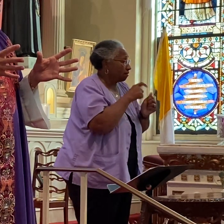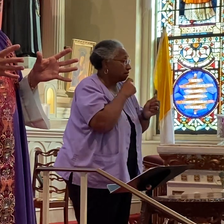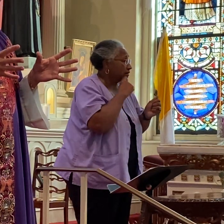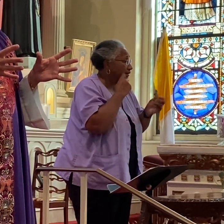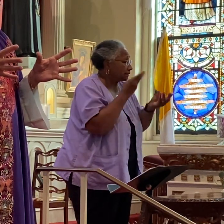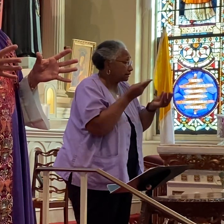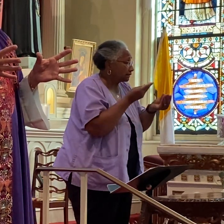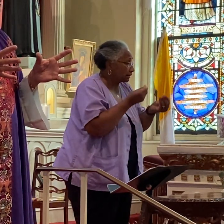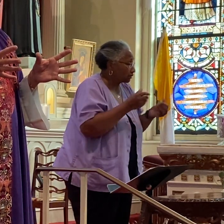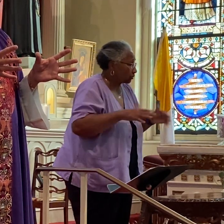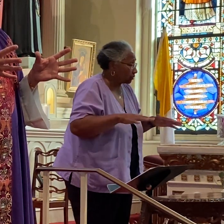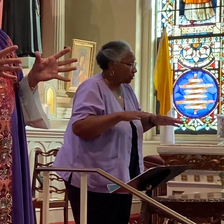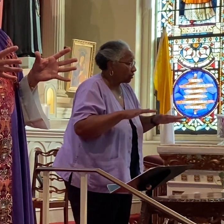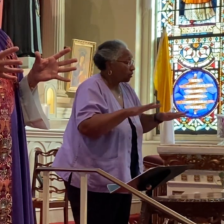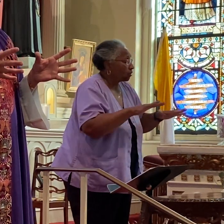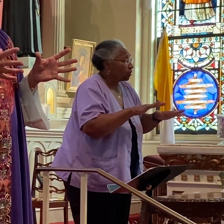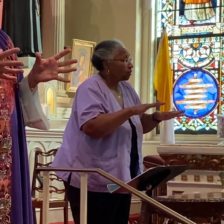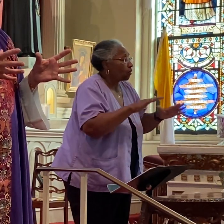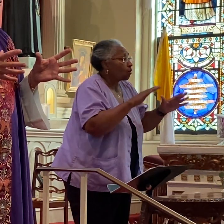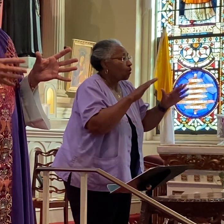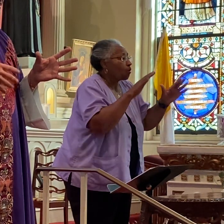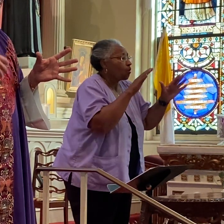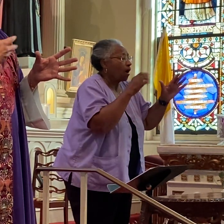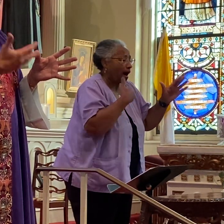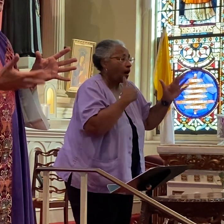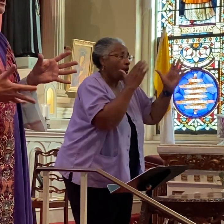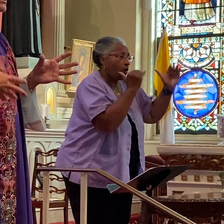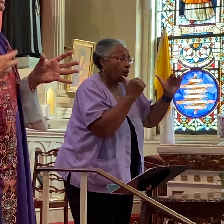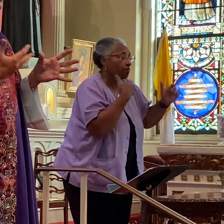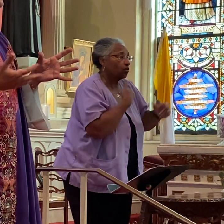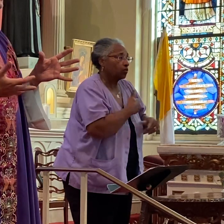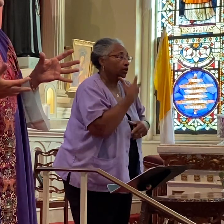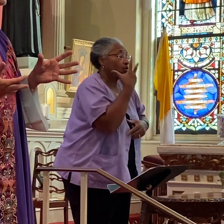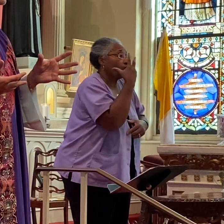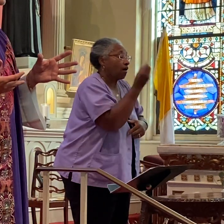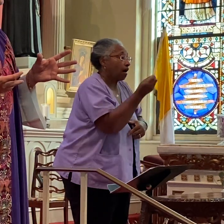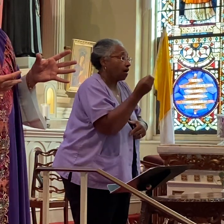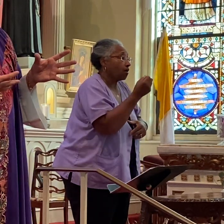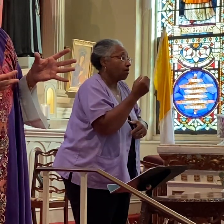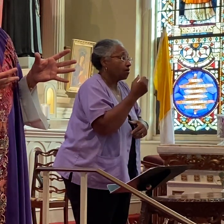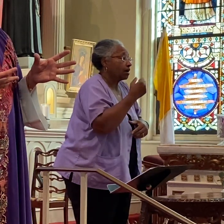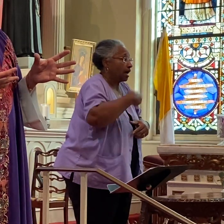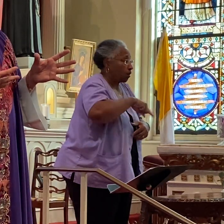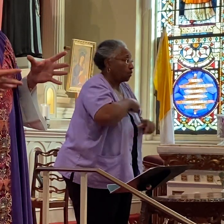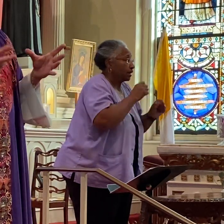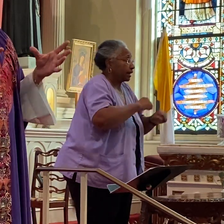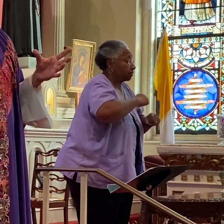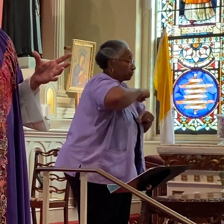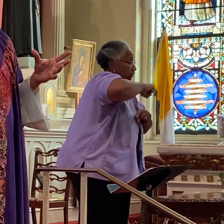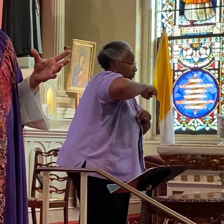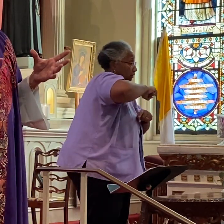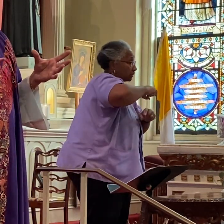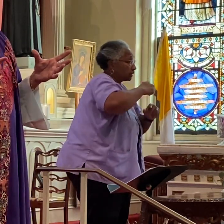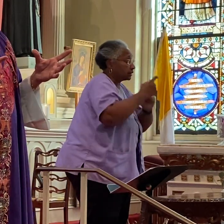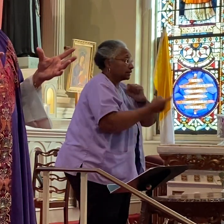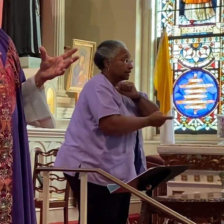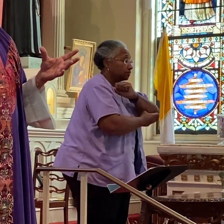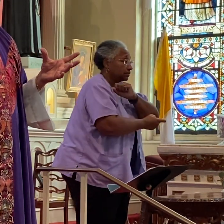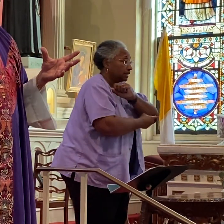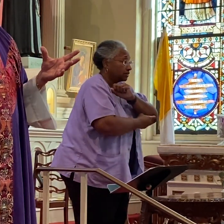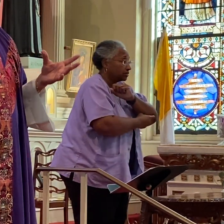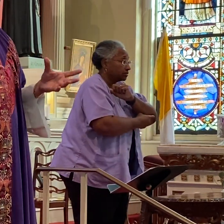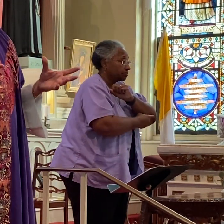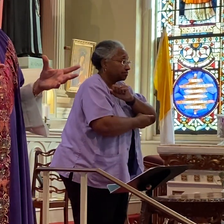today from this Mass, we kind of resist the temptation to skip